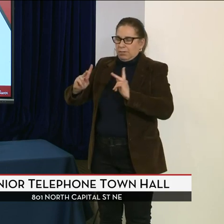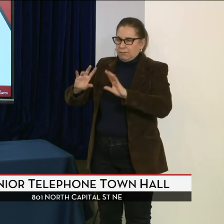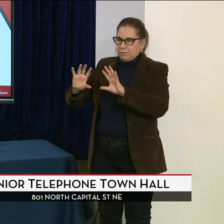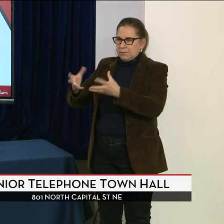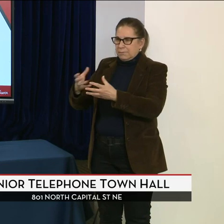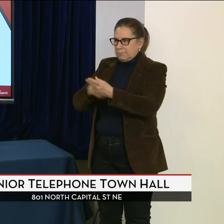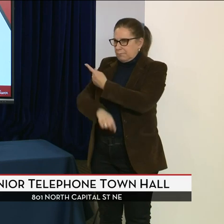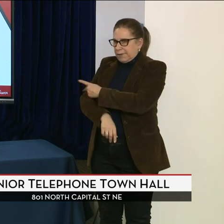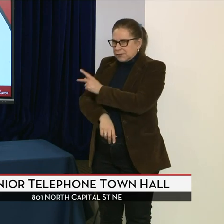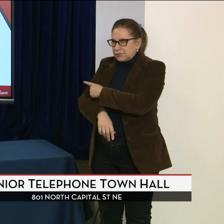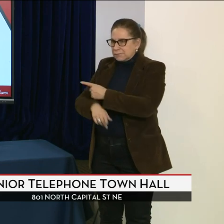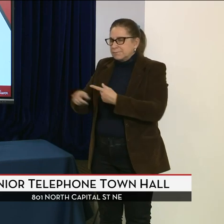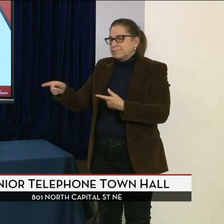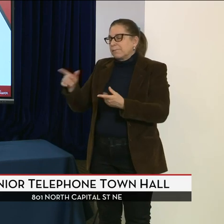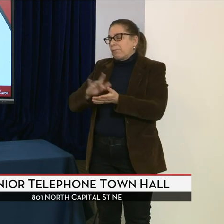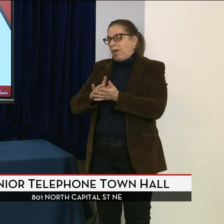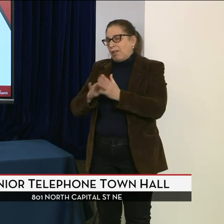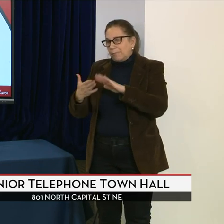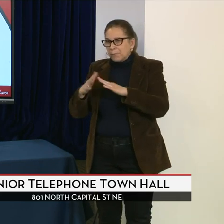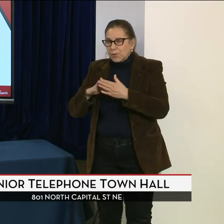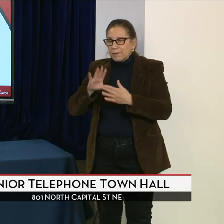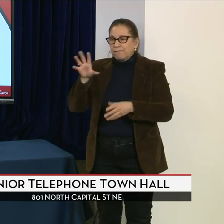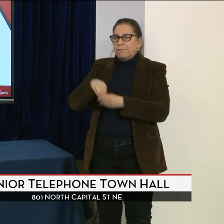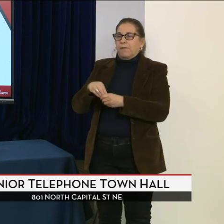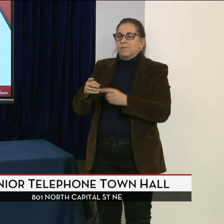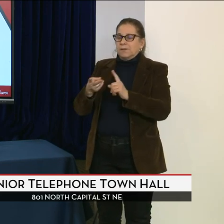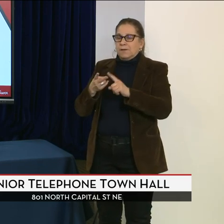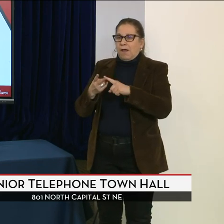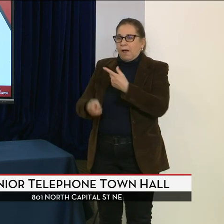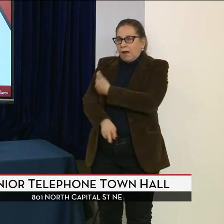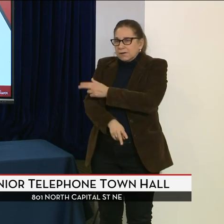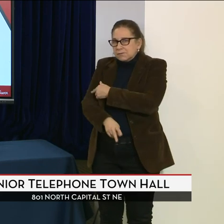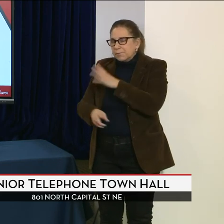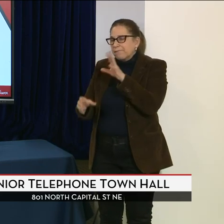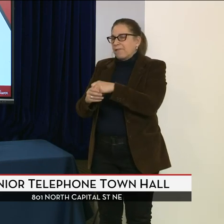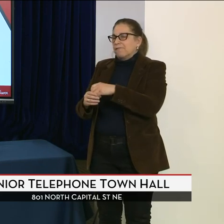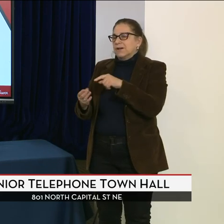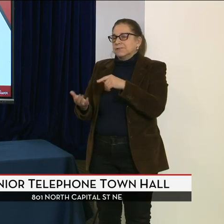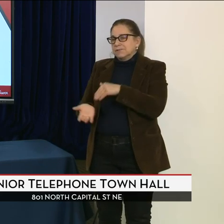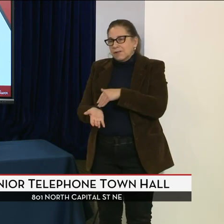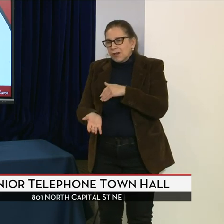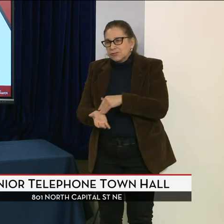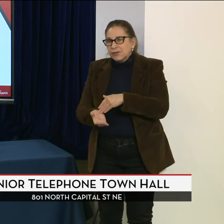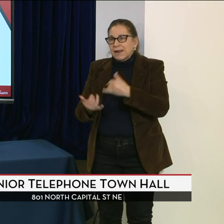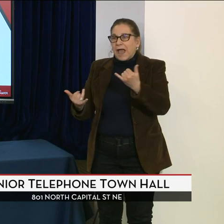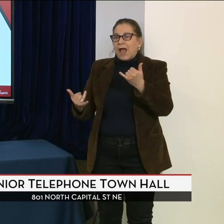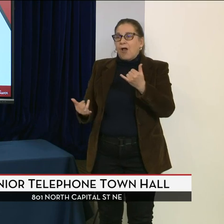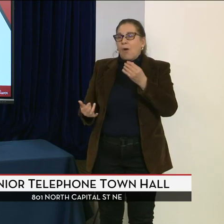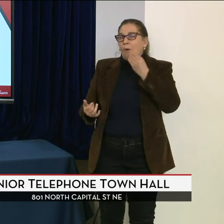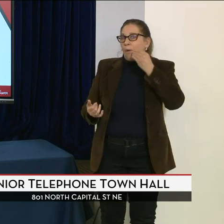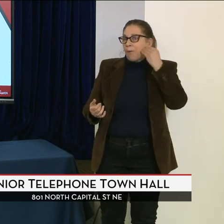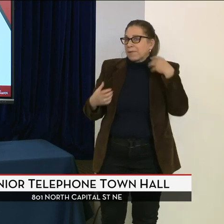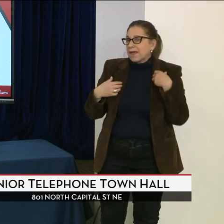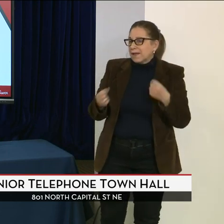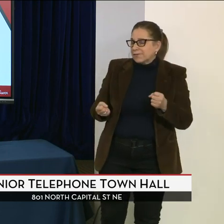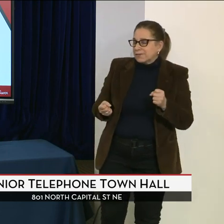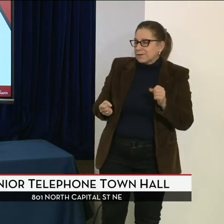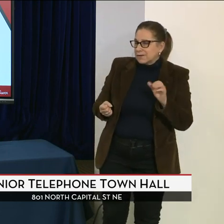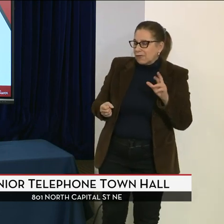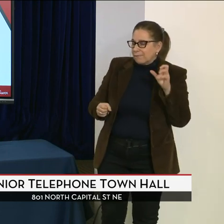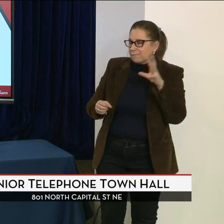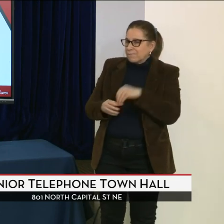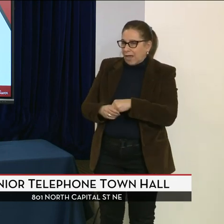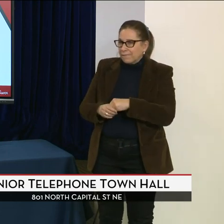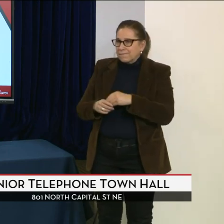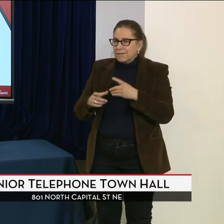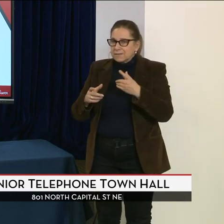hospitals, primary care providers, now even home health agencies, to assess what their needs are for personal